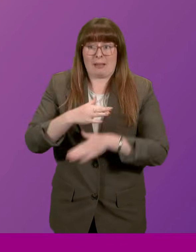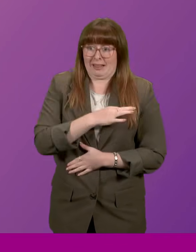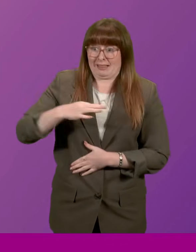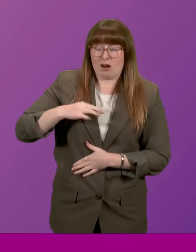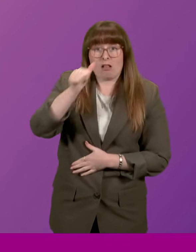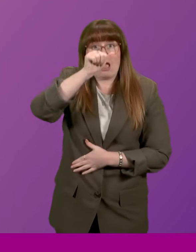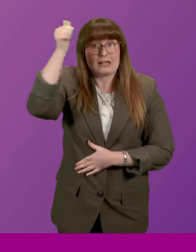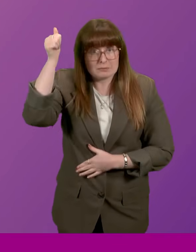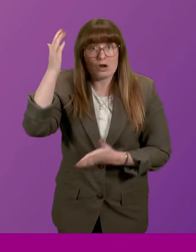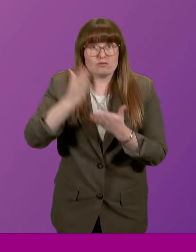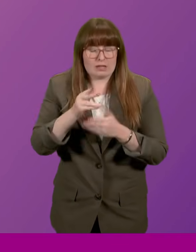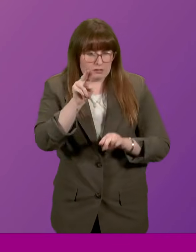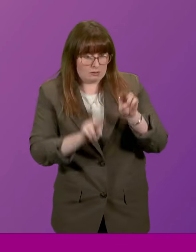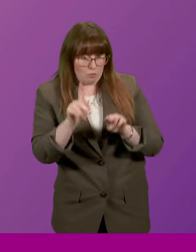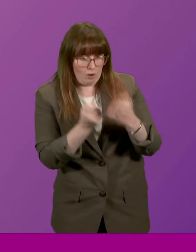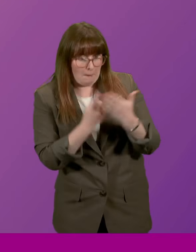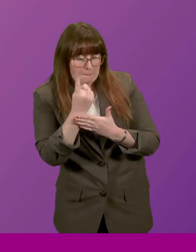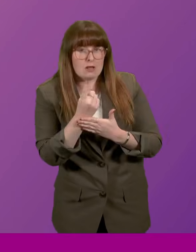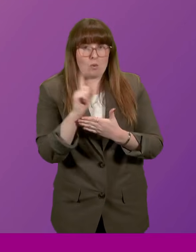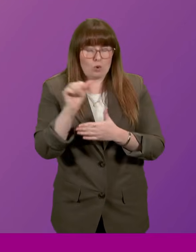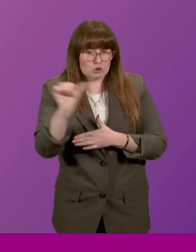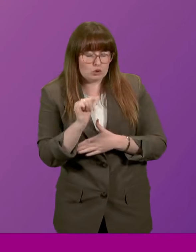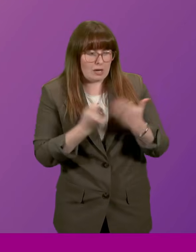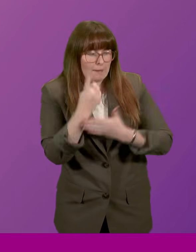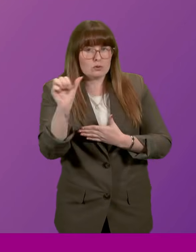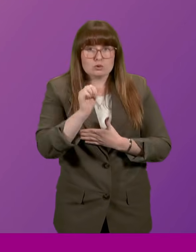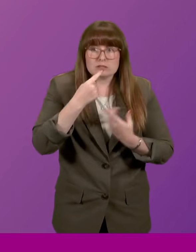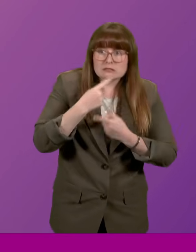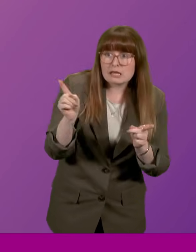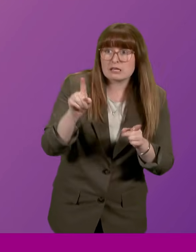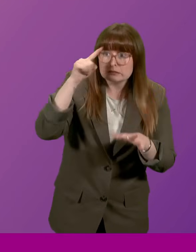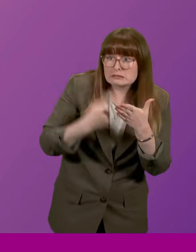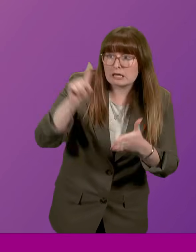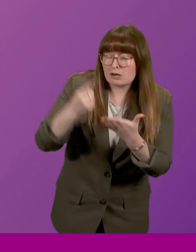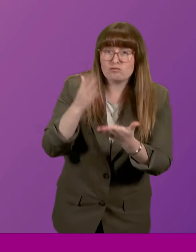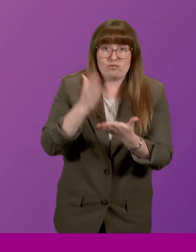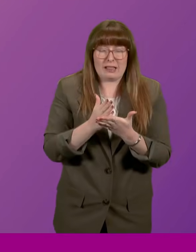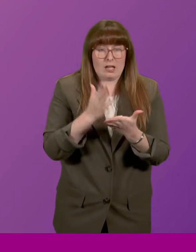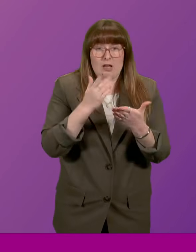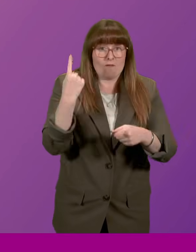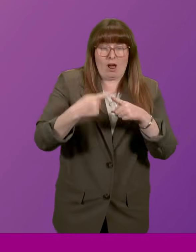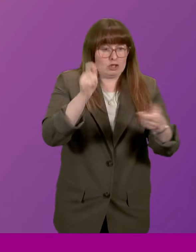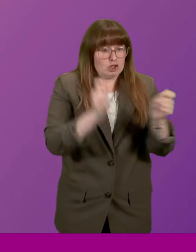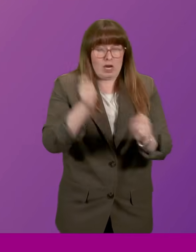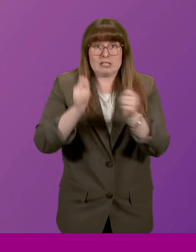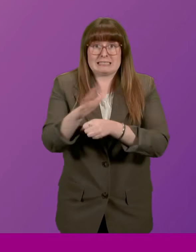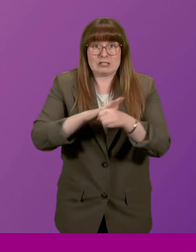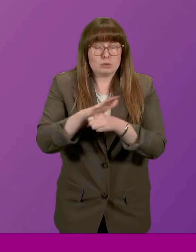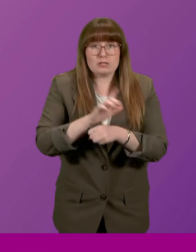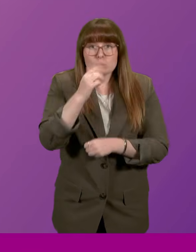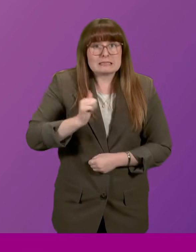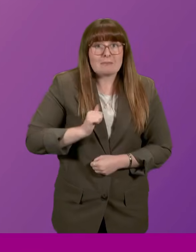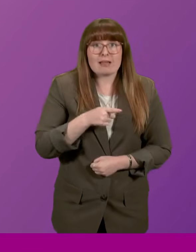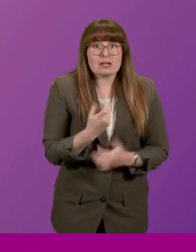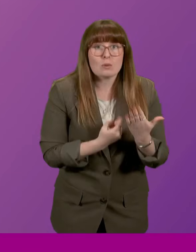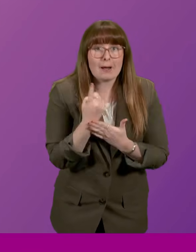experts assessing the right judgments to be made in dealing with an emerging and fast-changing situation. And ministers at